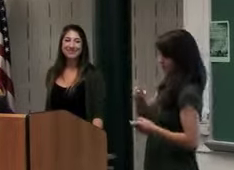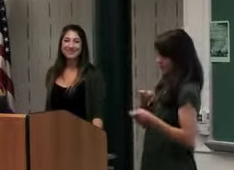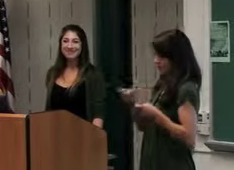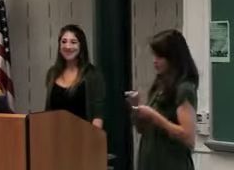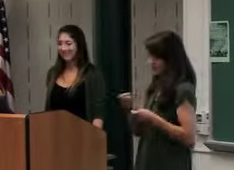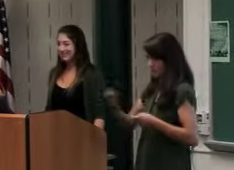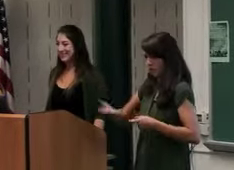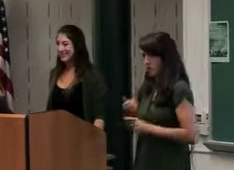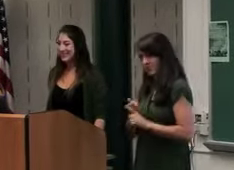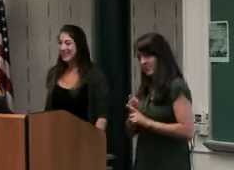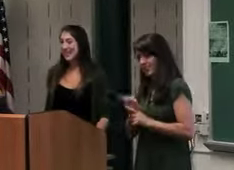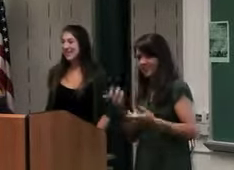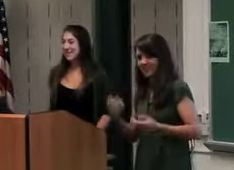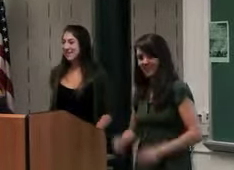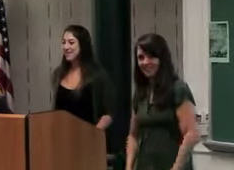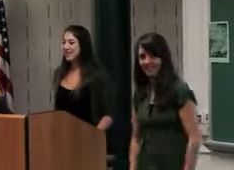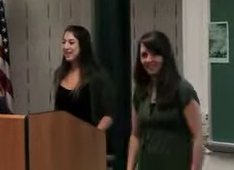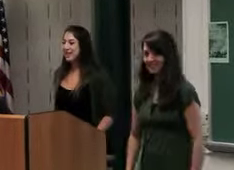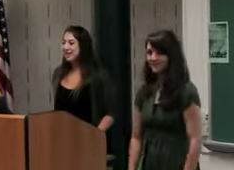yourself.